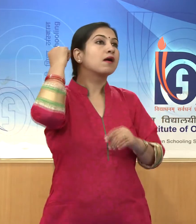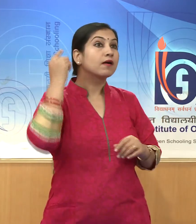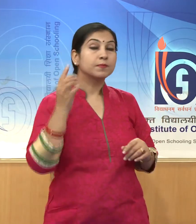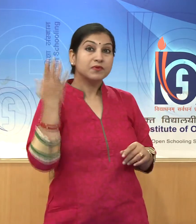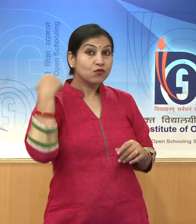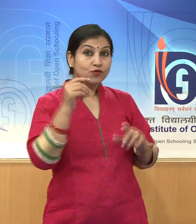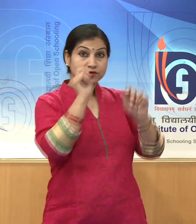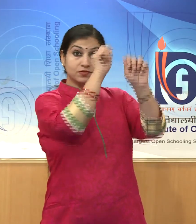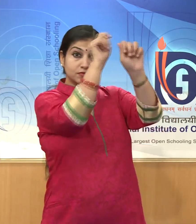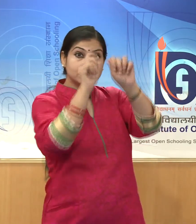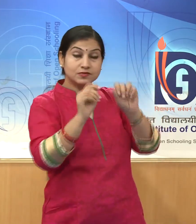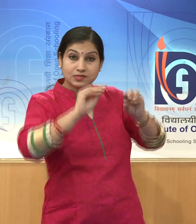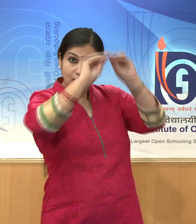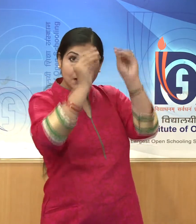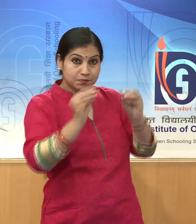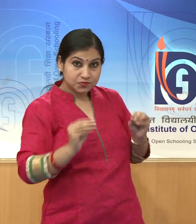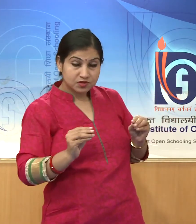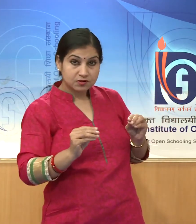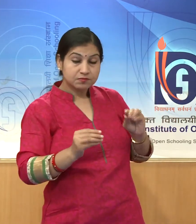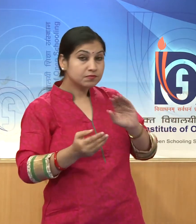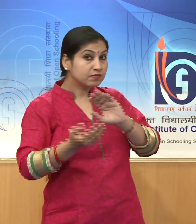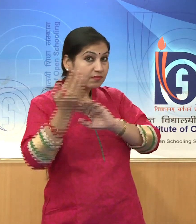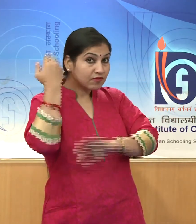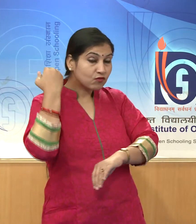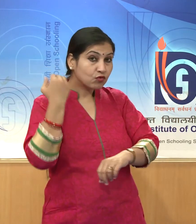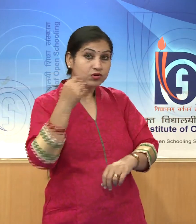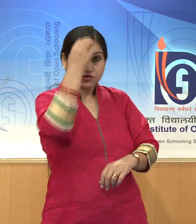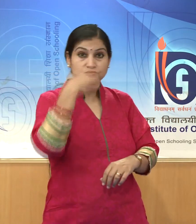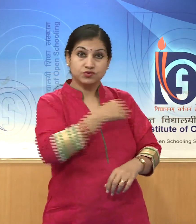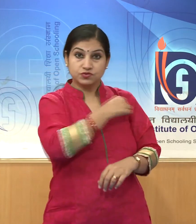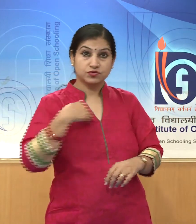of sculptures on the Gothic church wall.